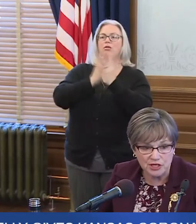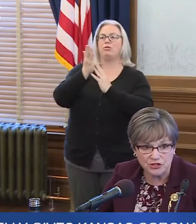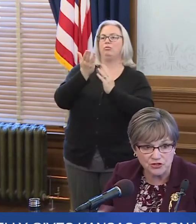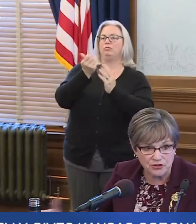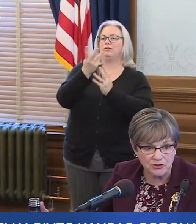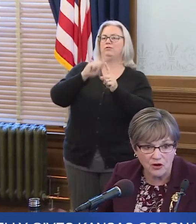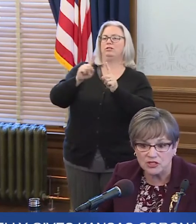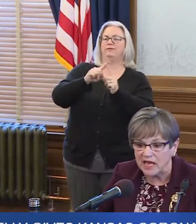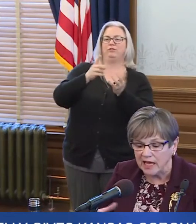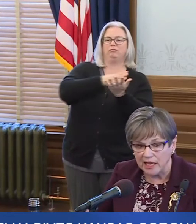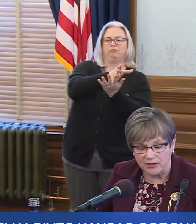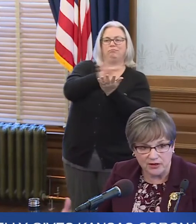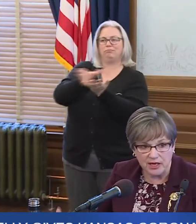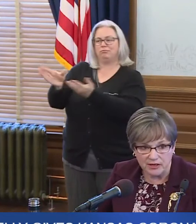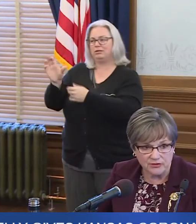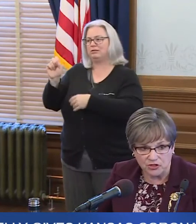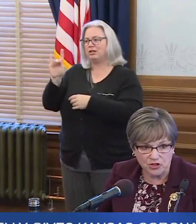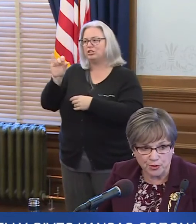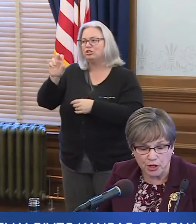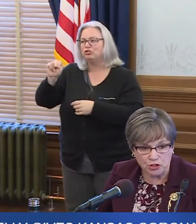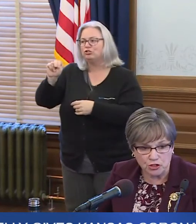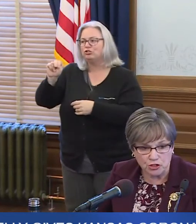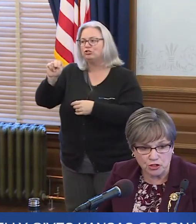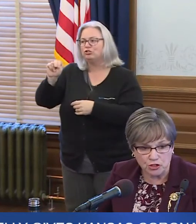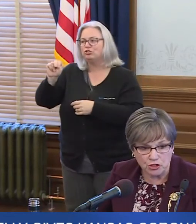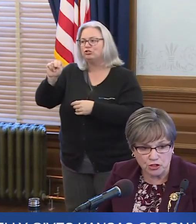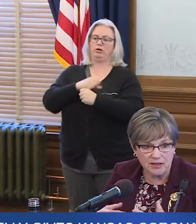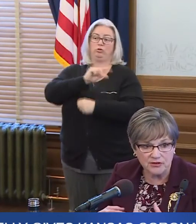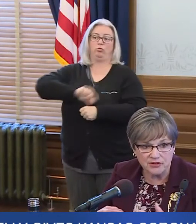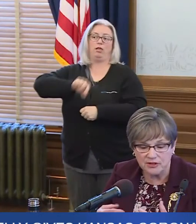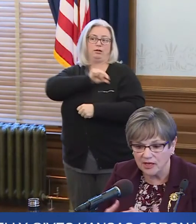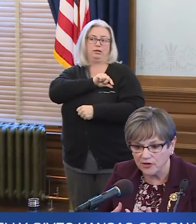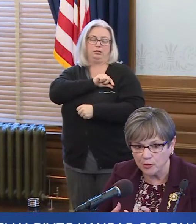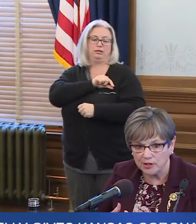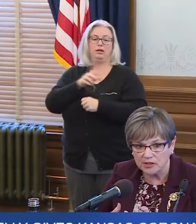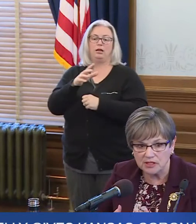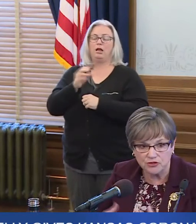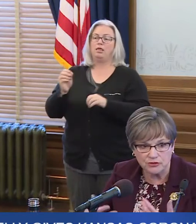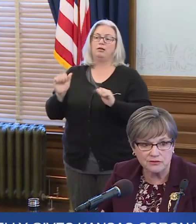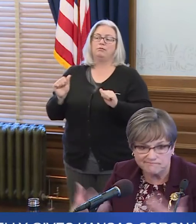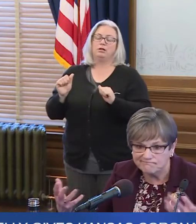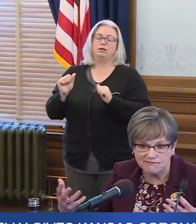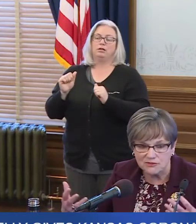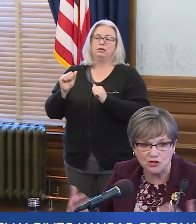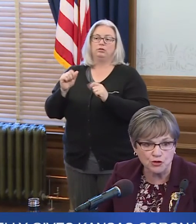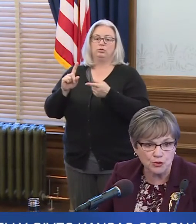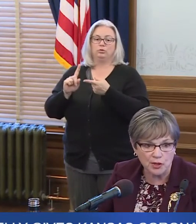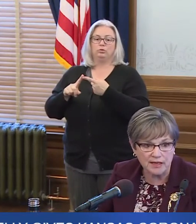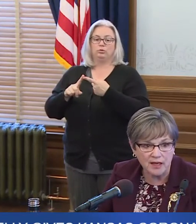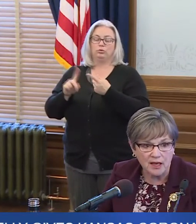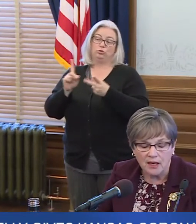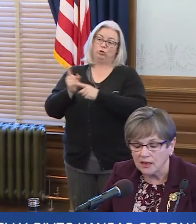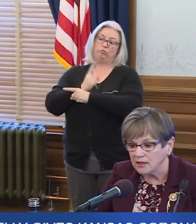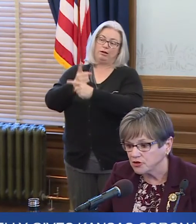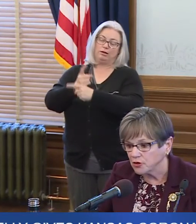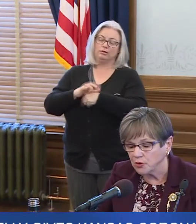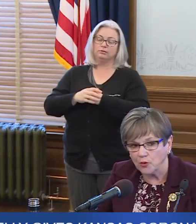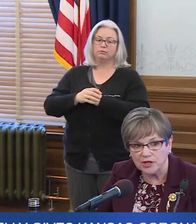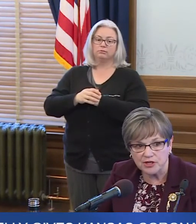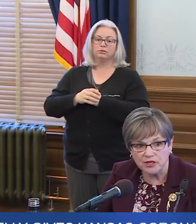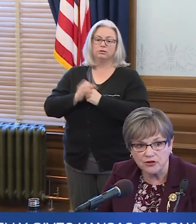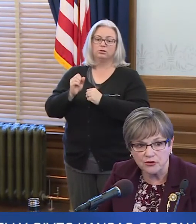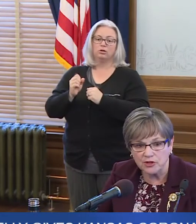your stations and just the production quality and the ability to do it right.